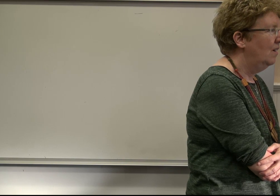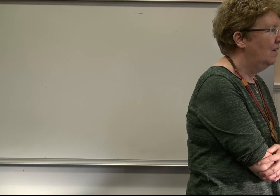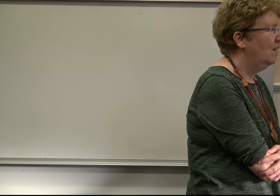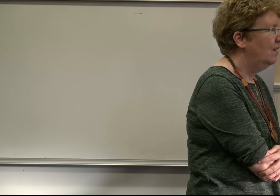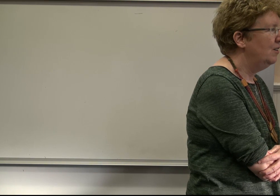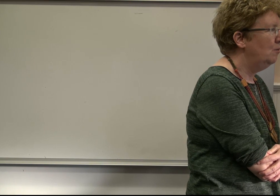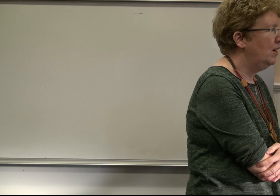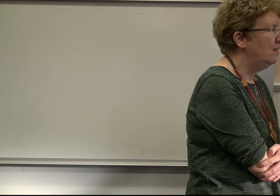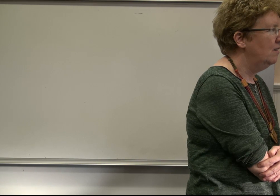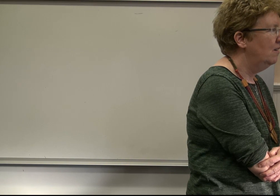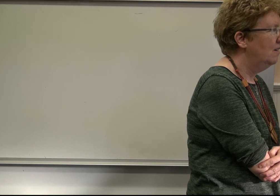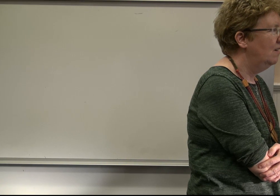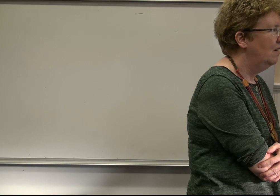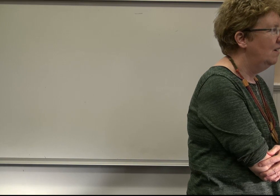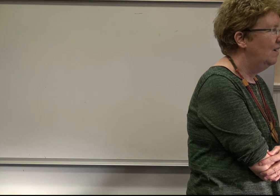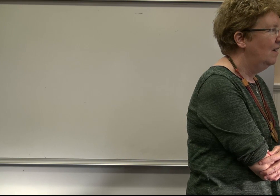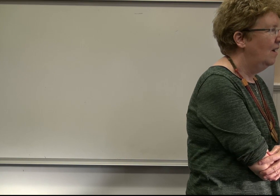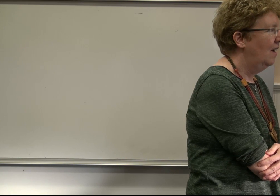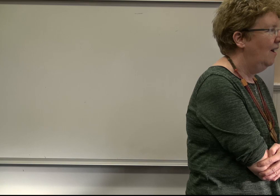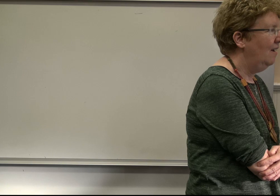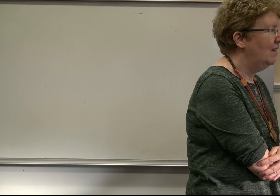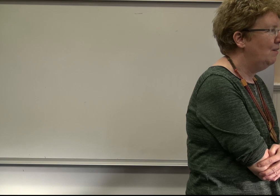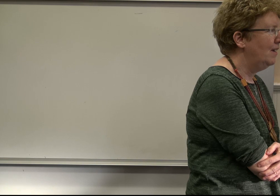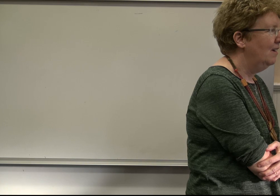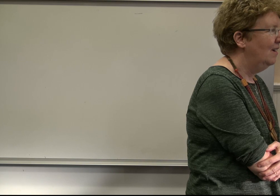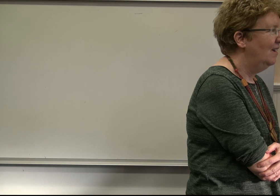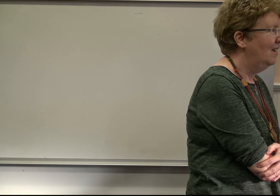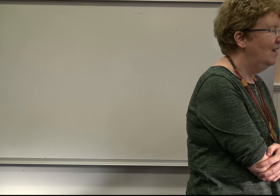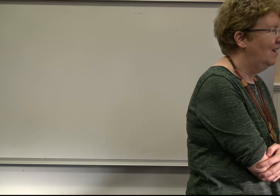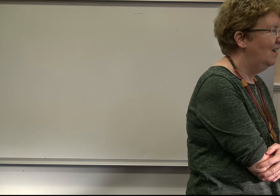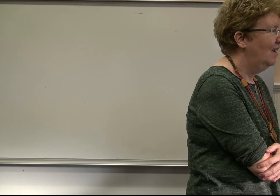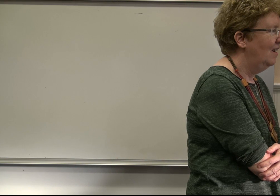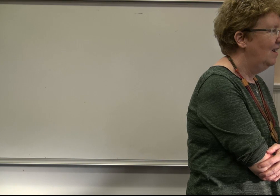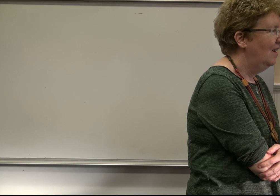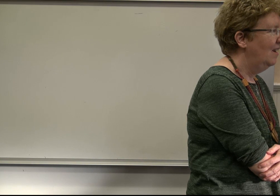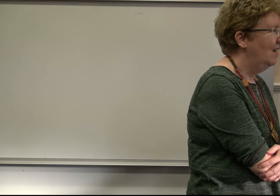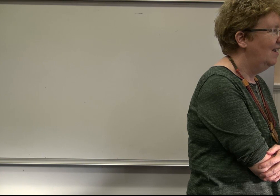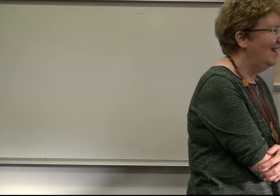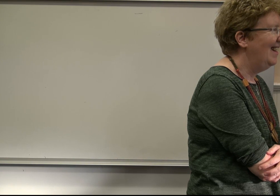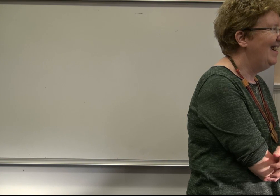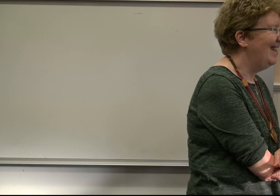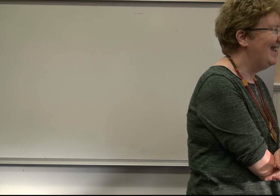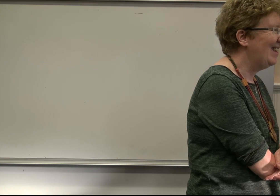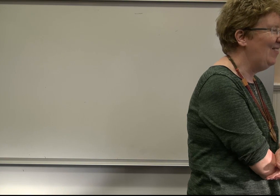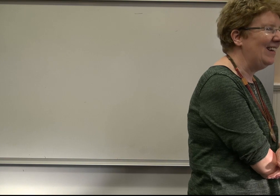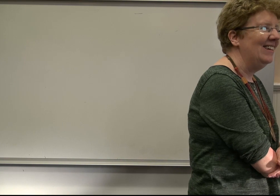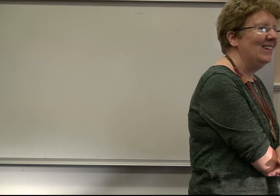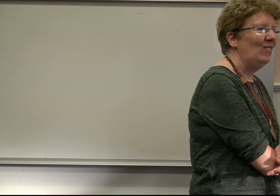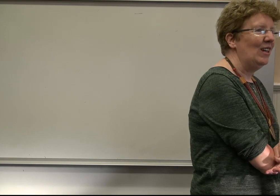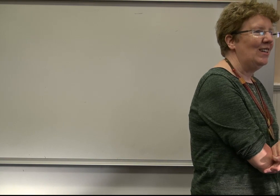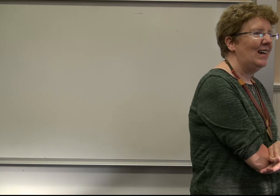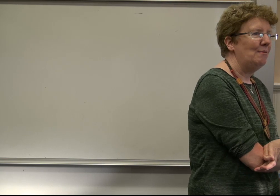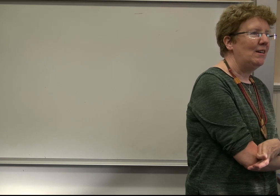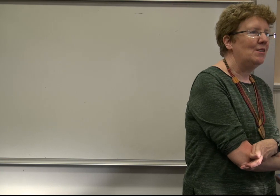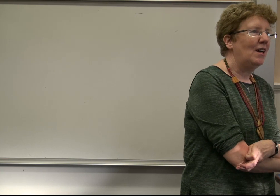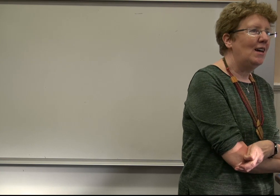up to talk about, you know? Is he not replying? And he's not replying to Oh, that's fine. Maybe it's because I'm hustling him to finish a paper. That could be it.